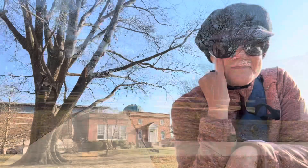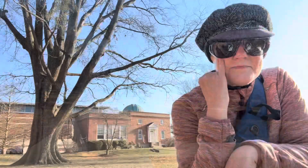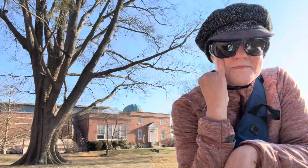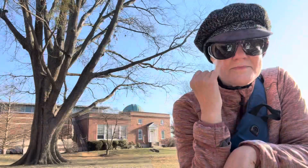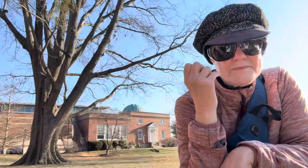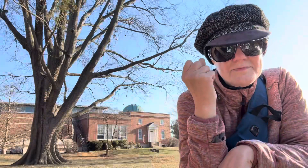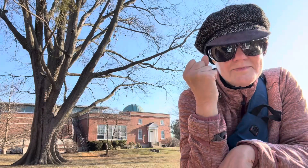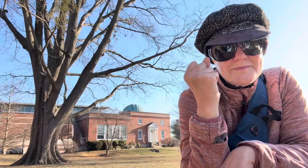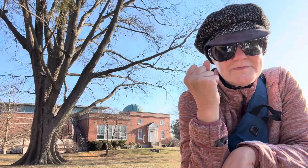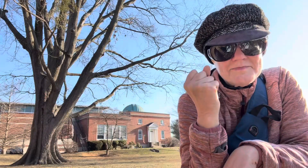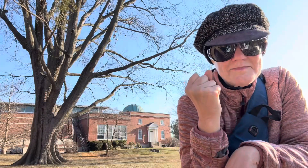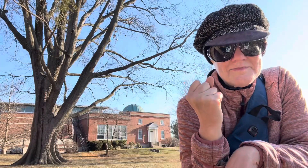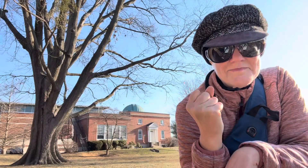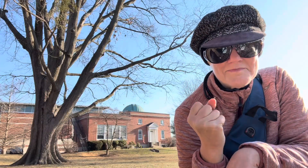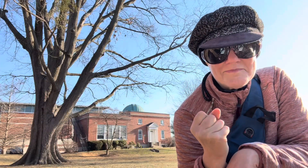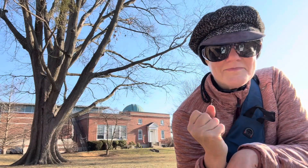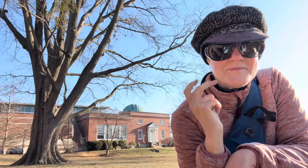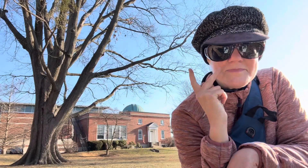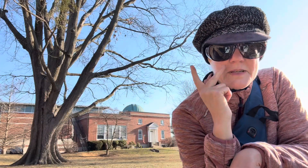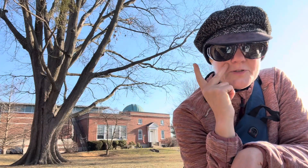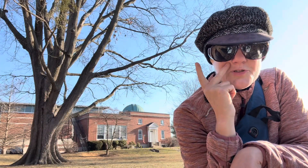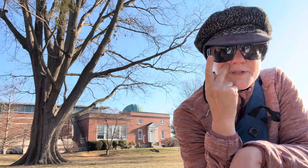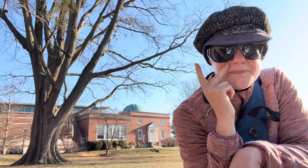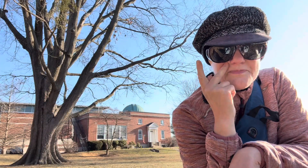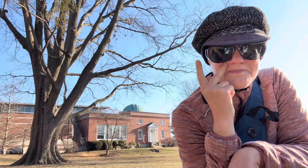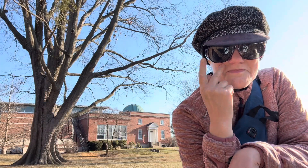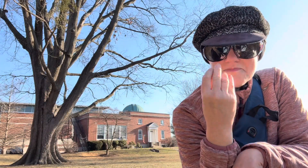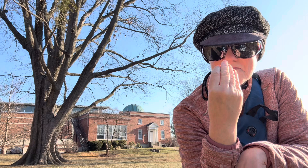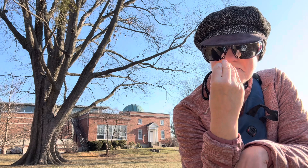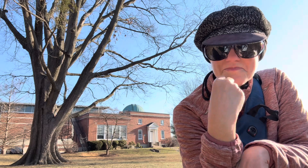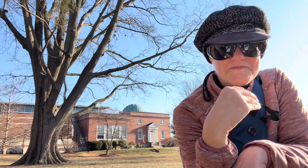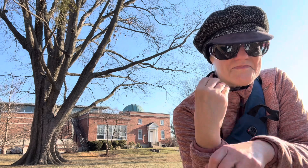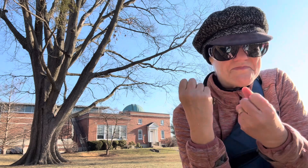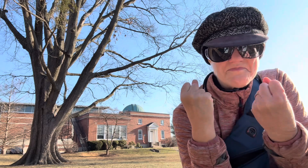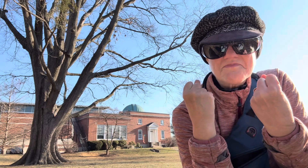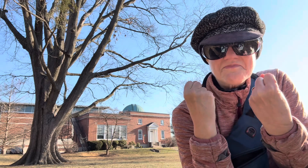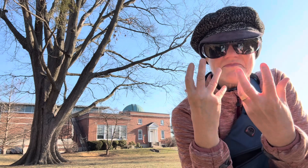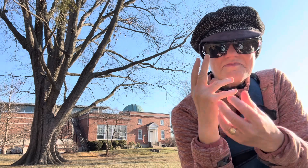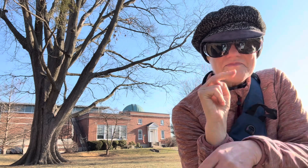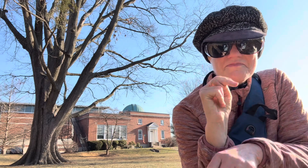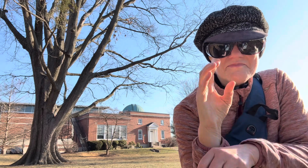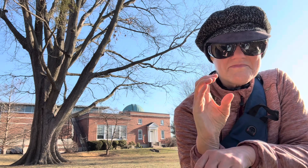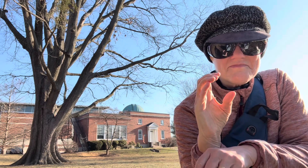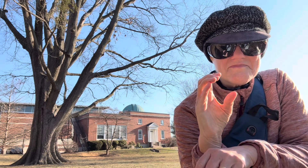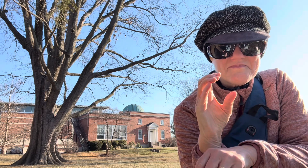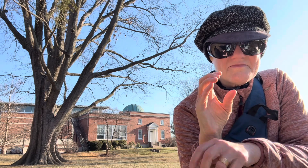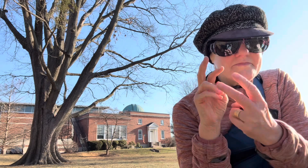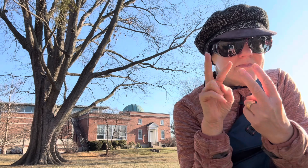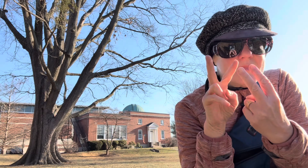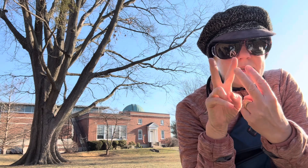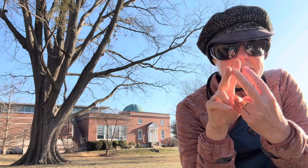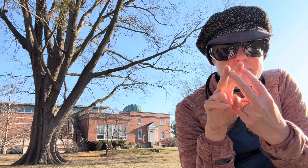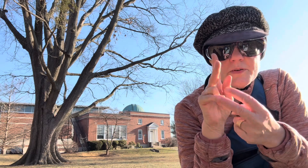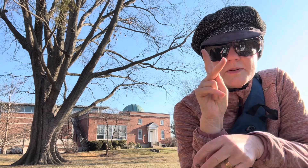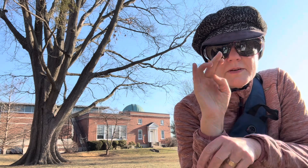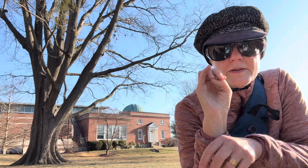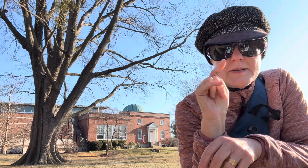If we have a cheat day on Saturdays and Dale eats too many net carbs, either